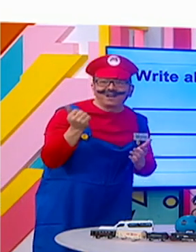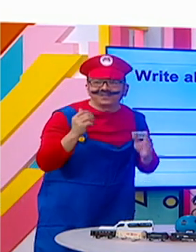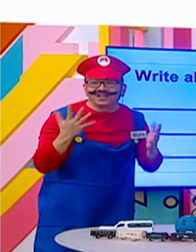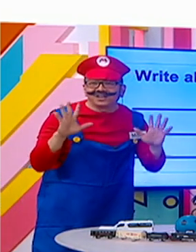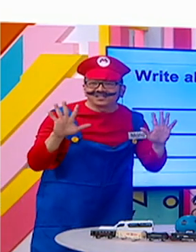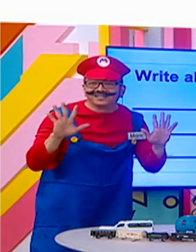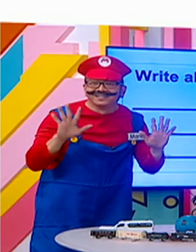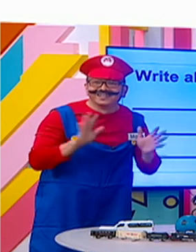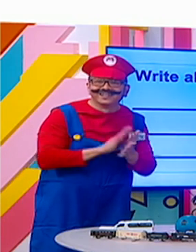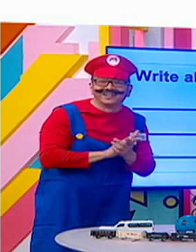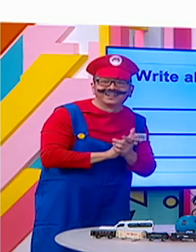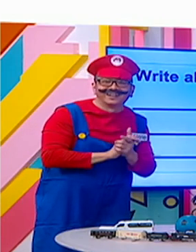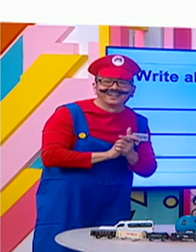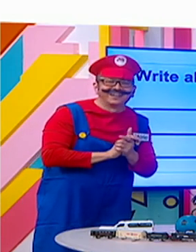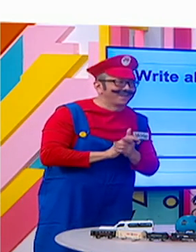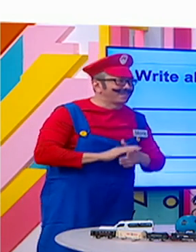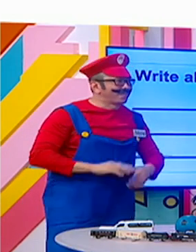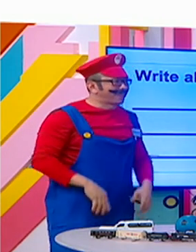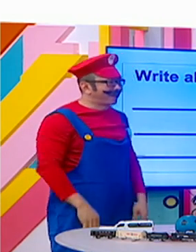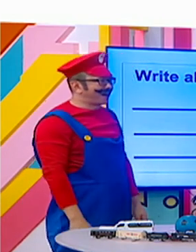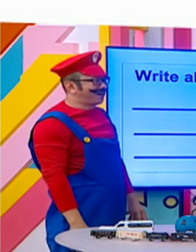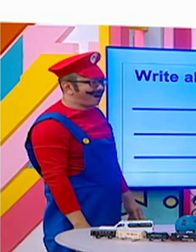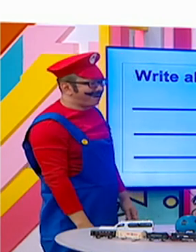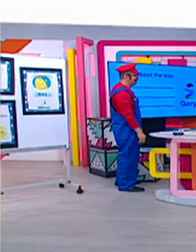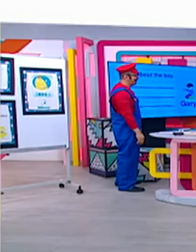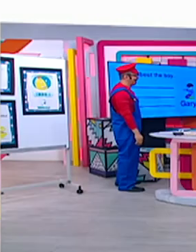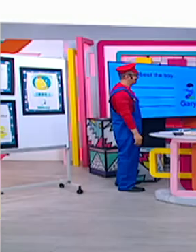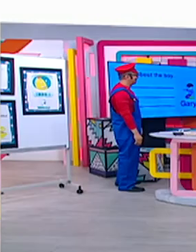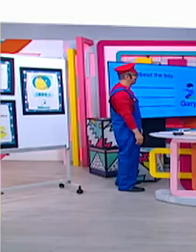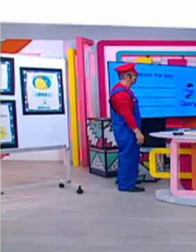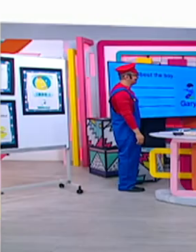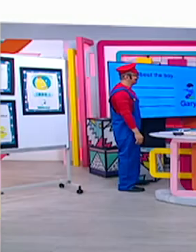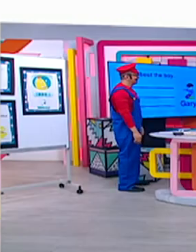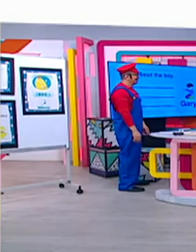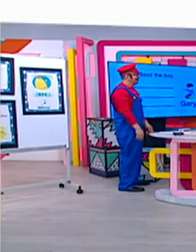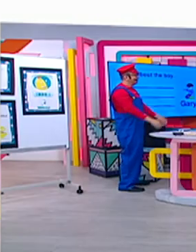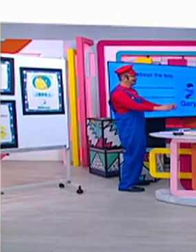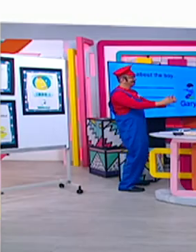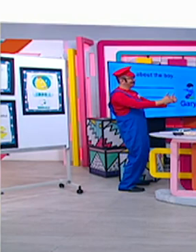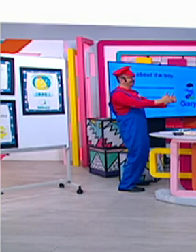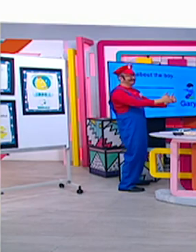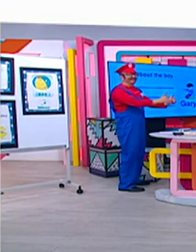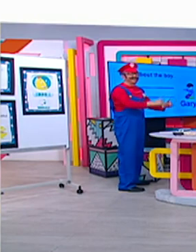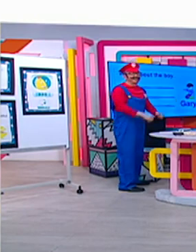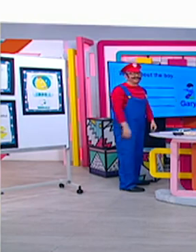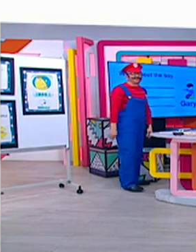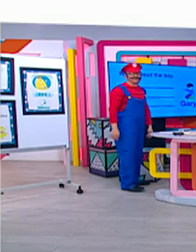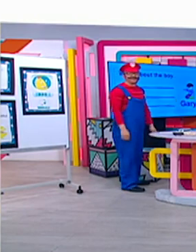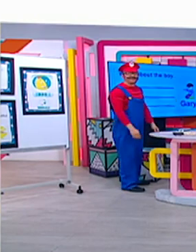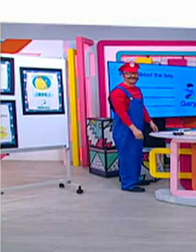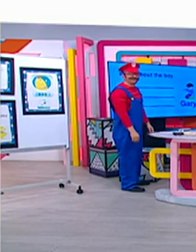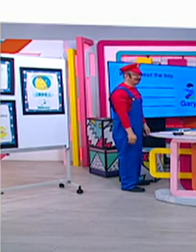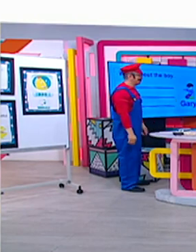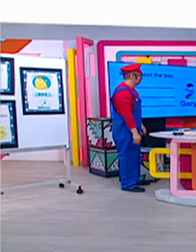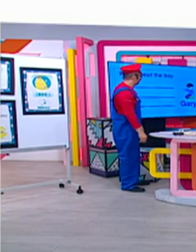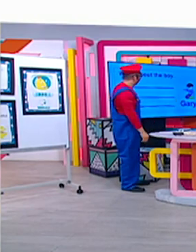Anyone okay. finish? Okay, I will write as well. Okay. I have a pen here and I have a piece of paper. Good, good enough.